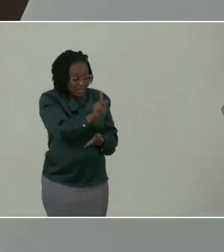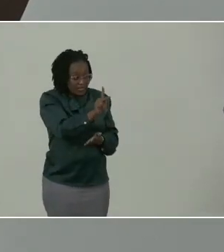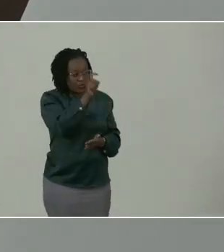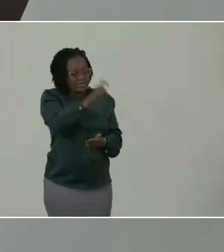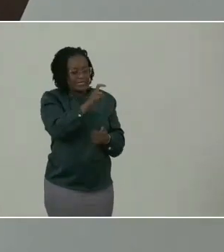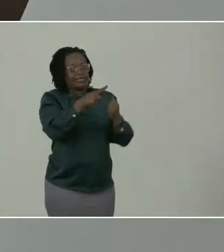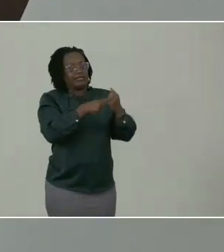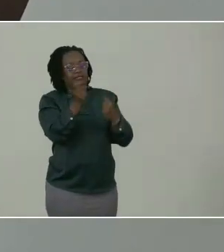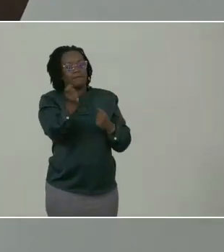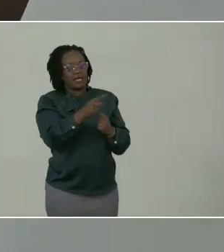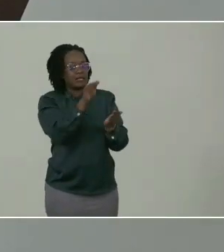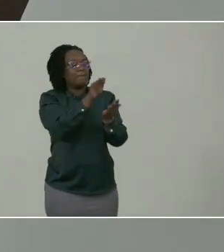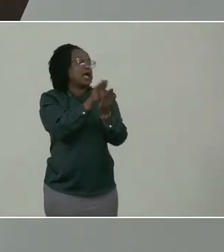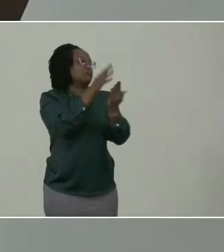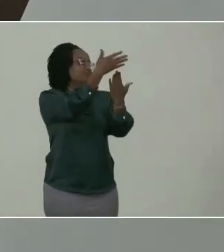And also,